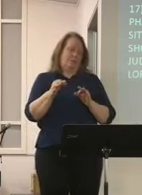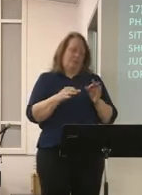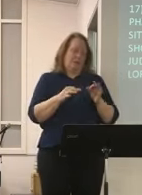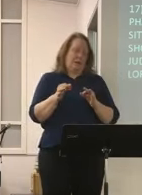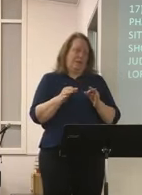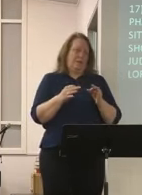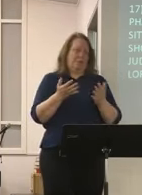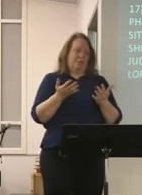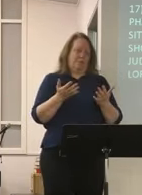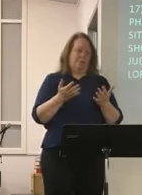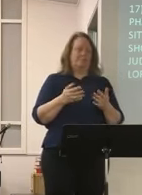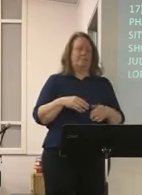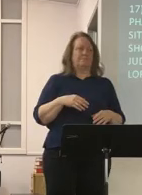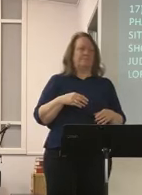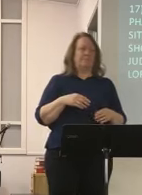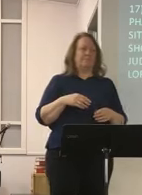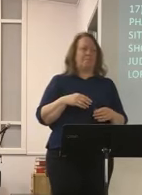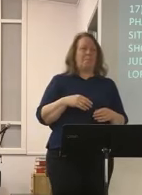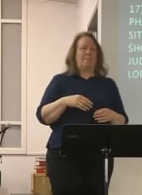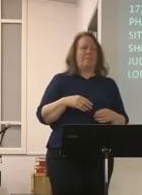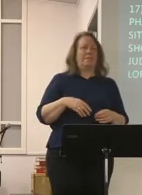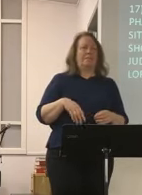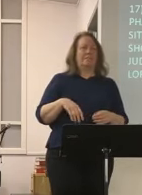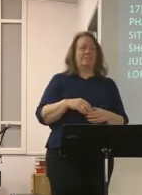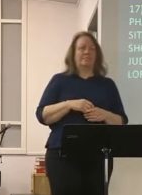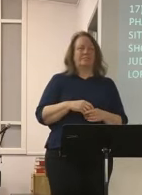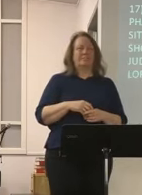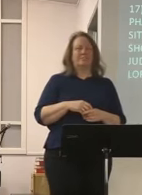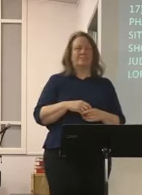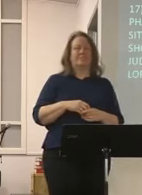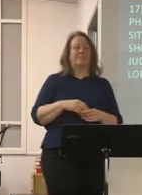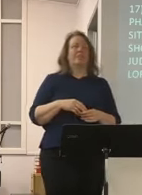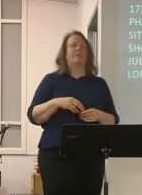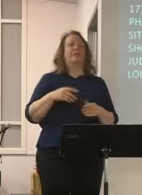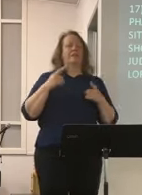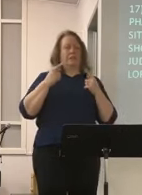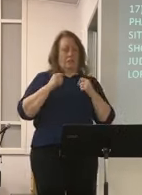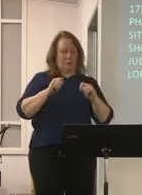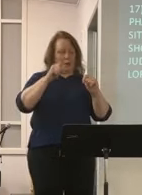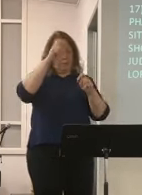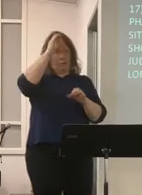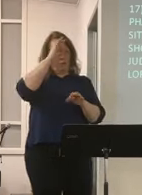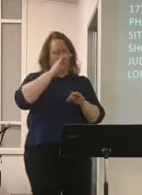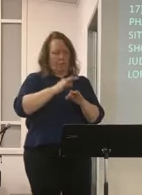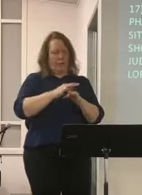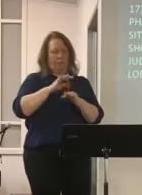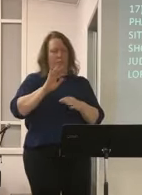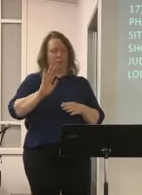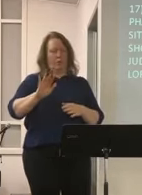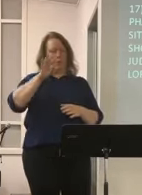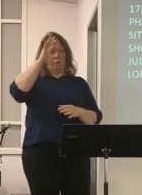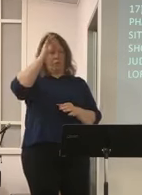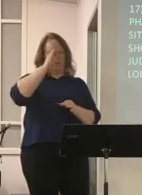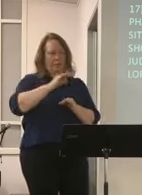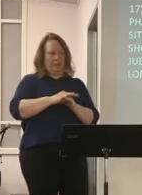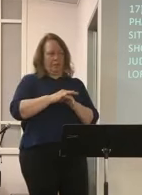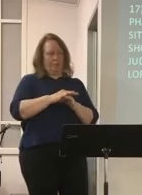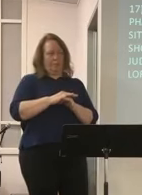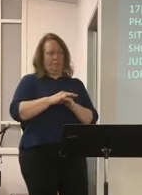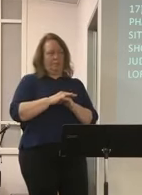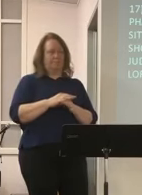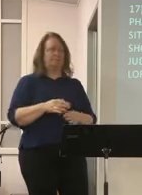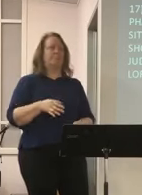being what you and I would have said kind, right? She was trying to be faithful to her faith. And so that